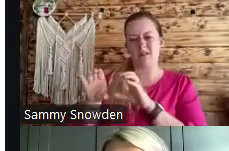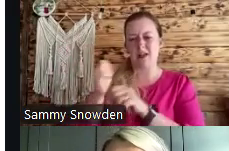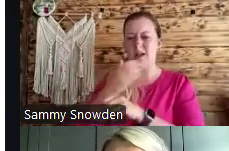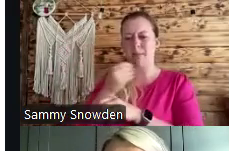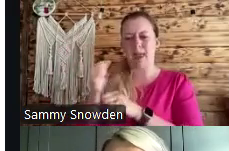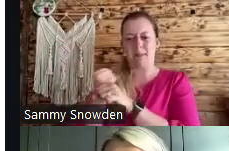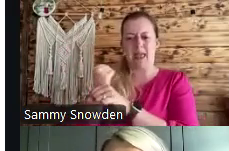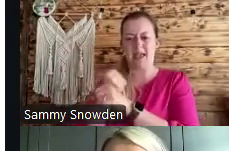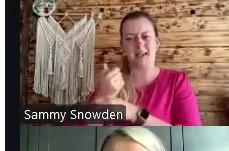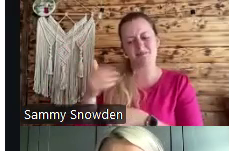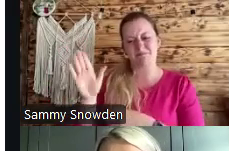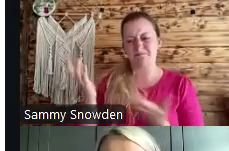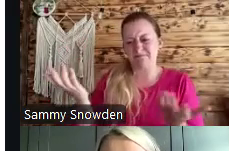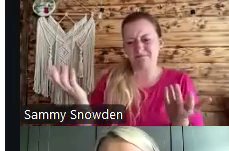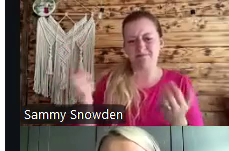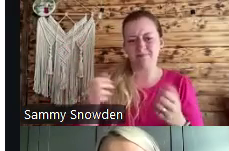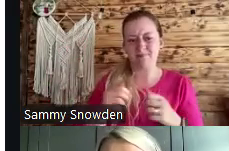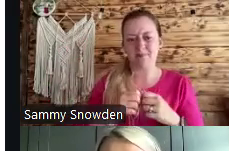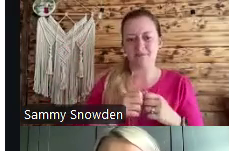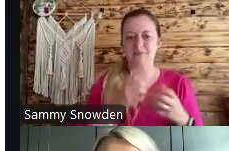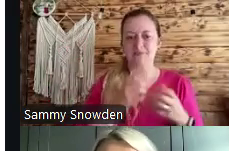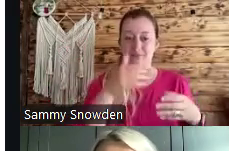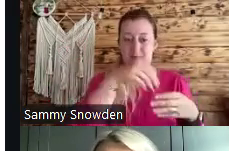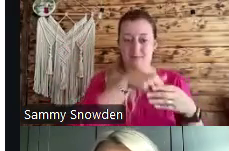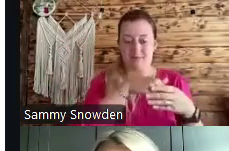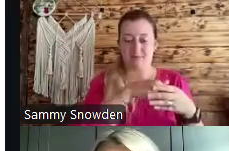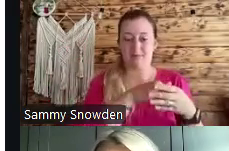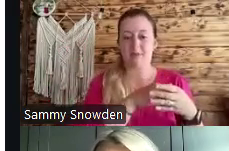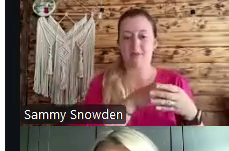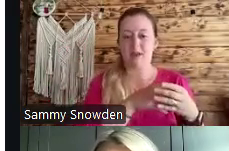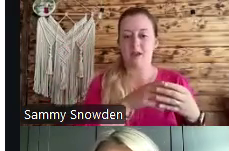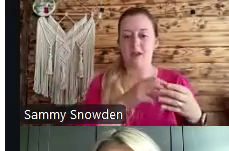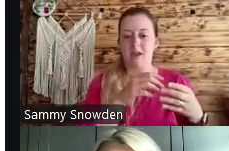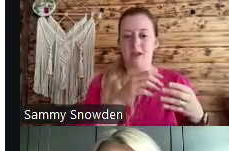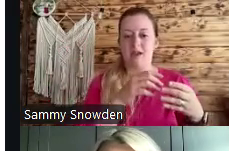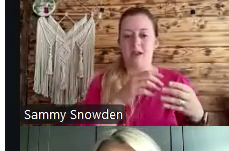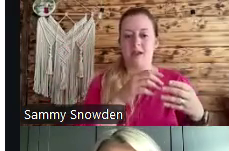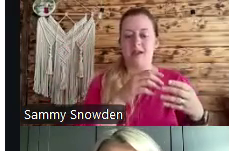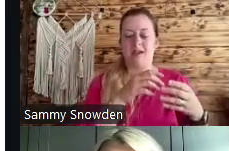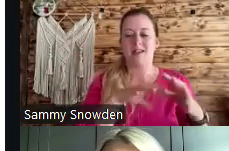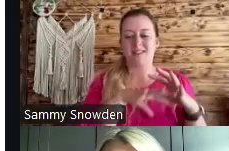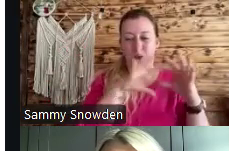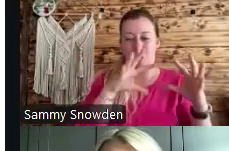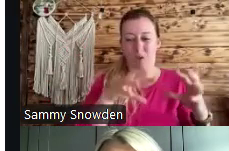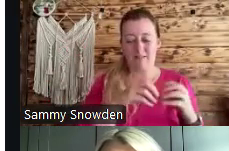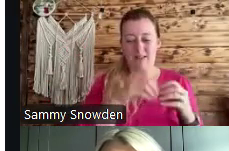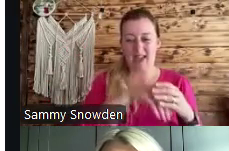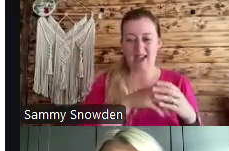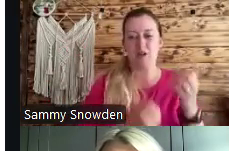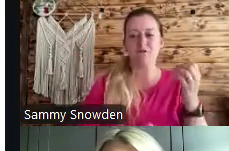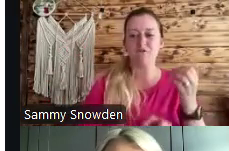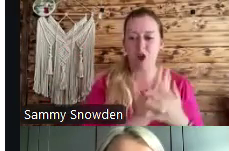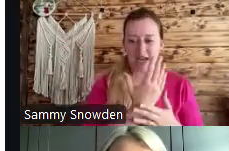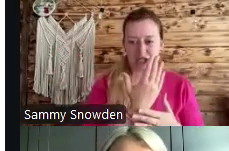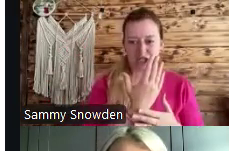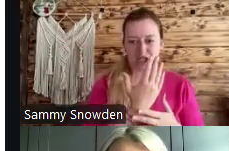the blend of kale, dandelion, parsley, kelp, it's in there, it's freshly made, and they do not compromise